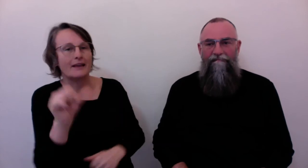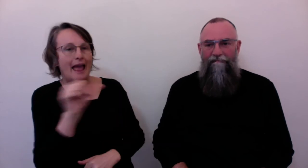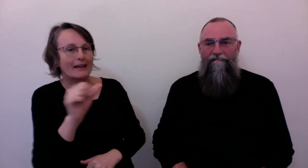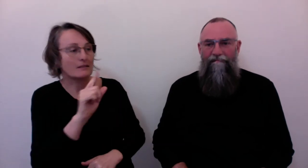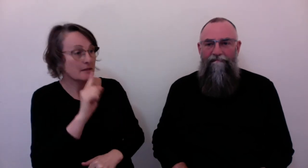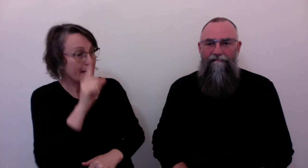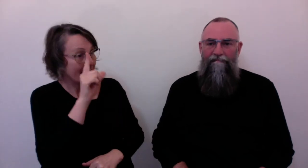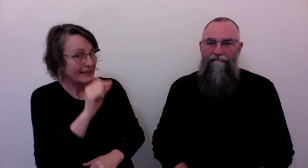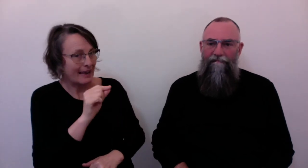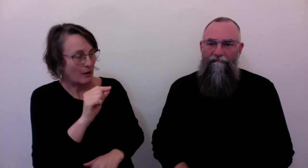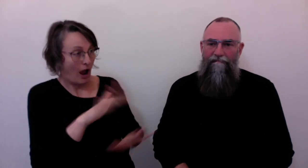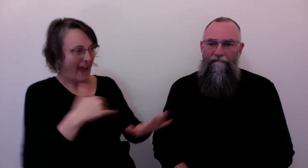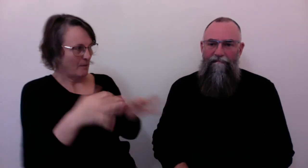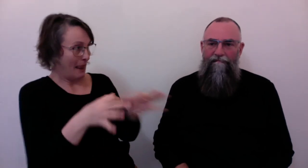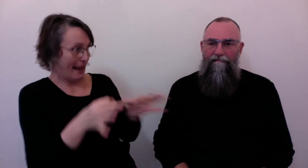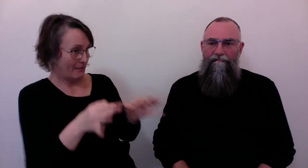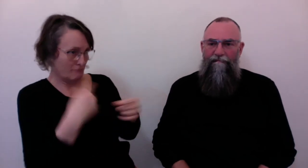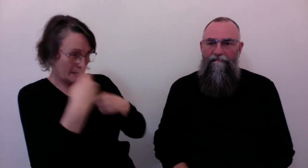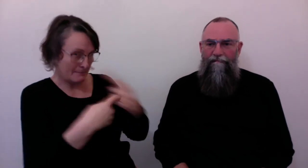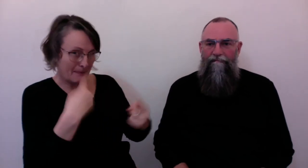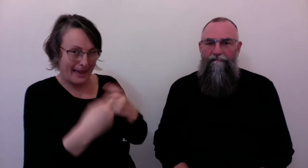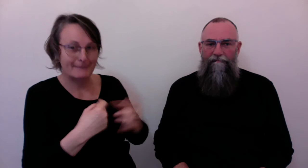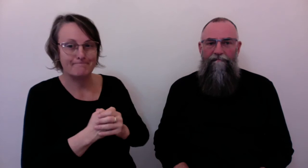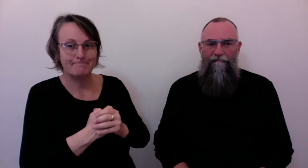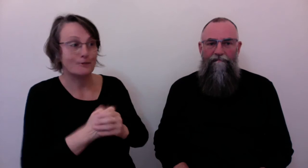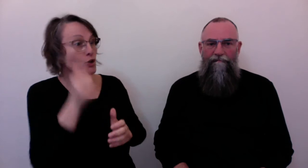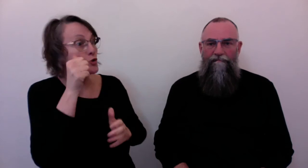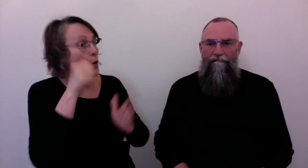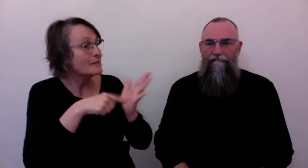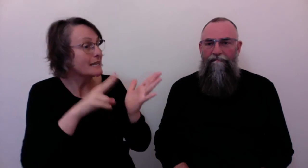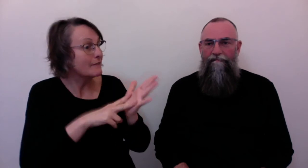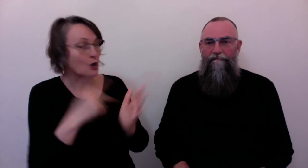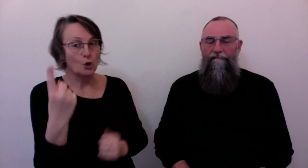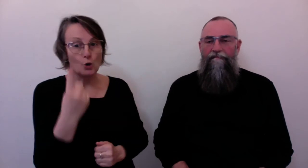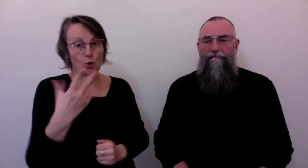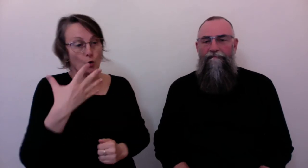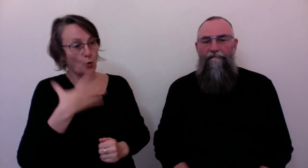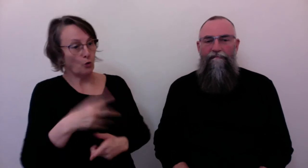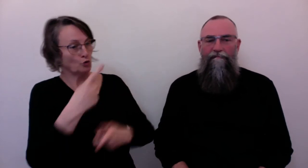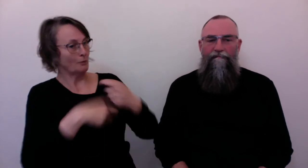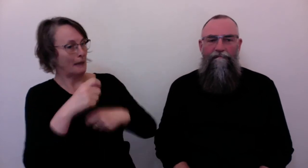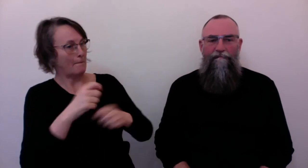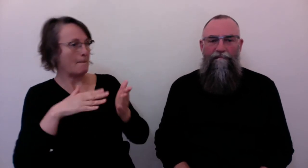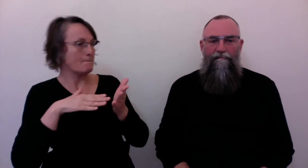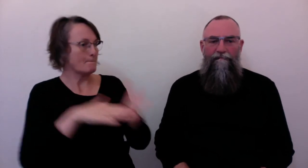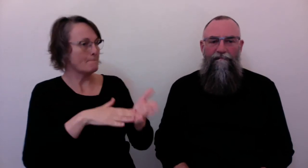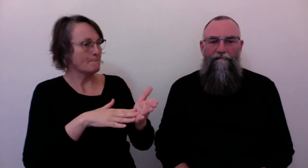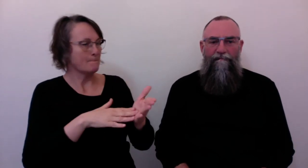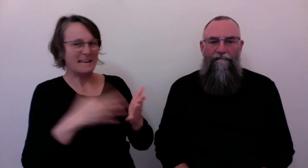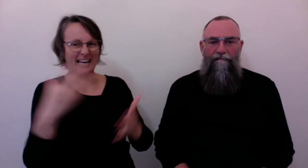see a flaw in this plan? Who wants to be a millionaire? It's cheap. We sit down in the hot seat across